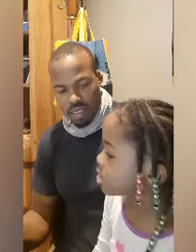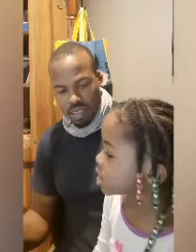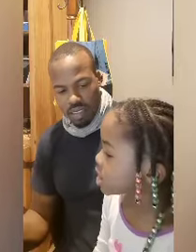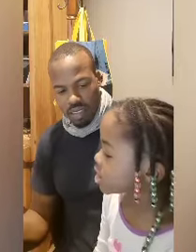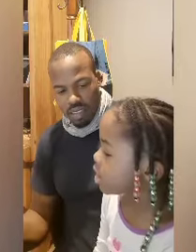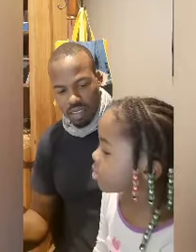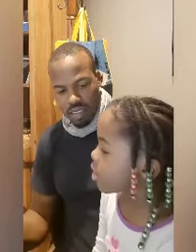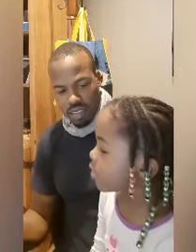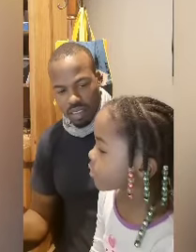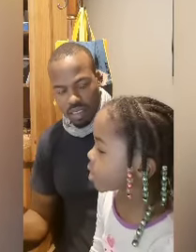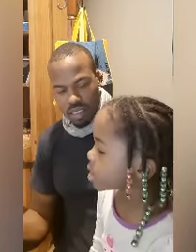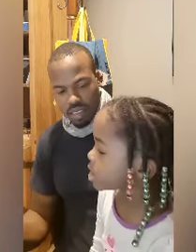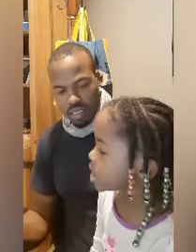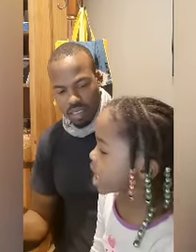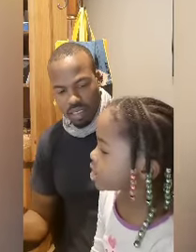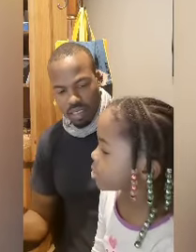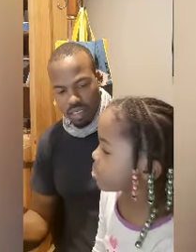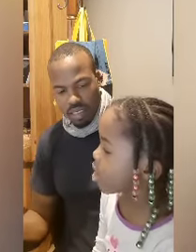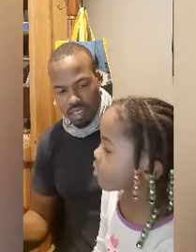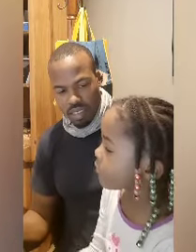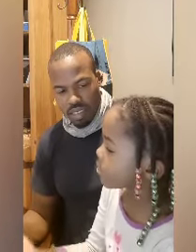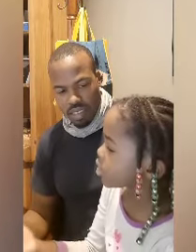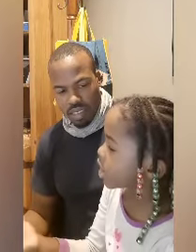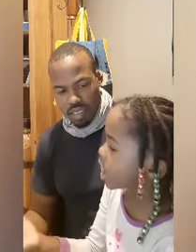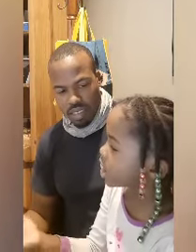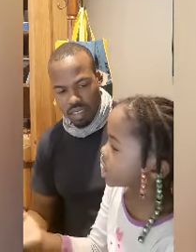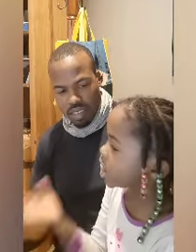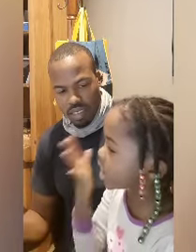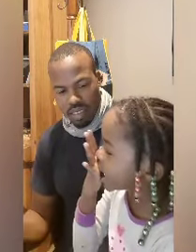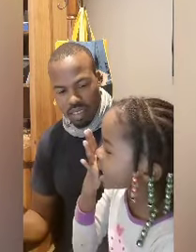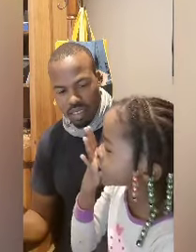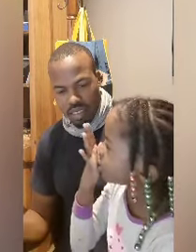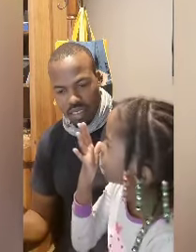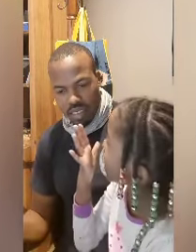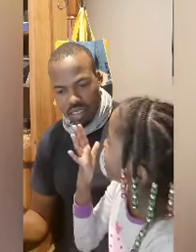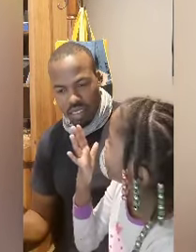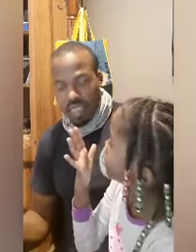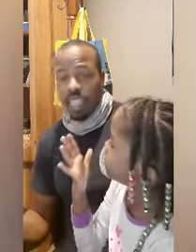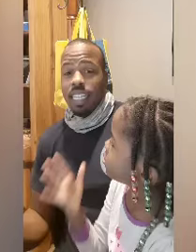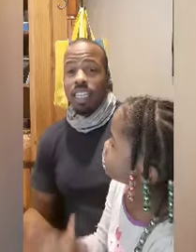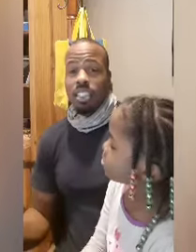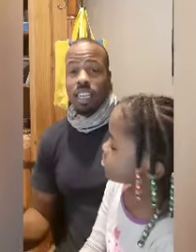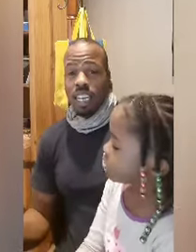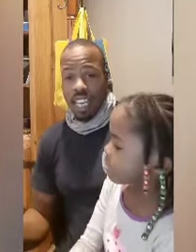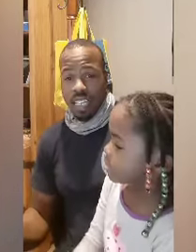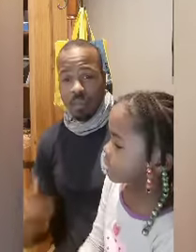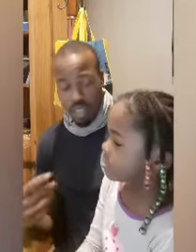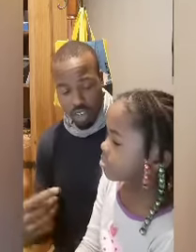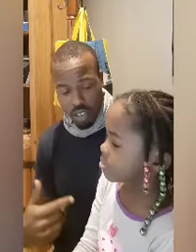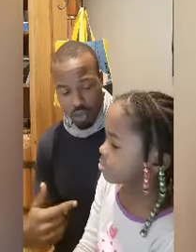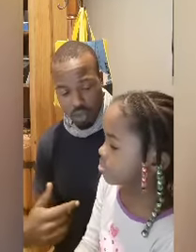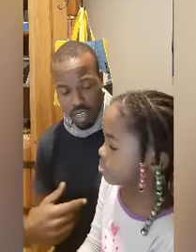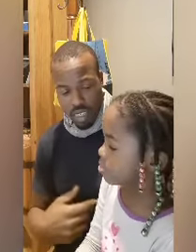still just go over, snatch your ball from your hand, eat your hand. And eat your hand. The big dogs will do that.